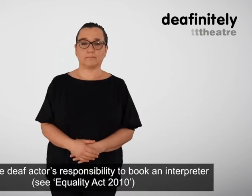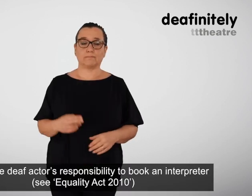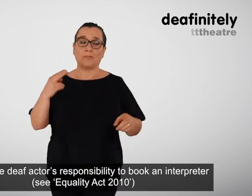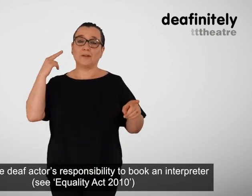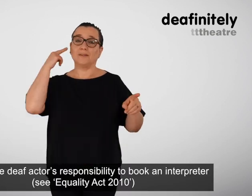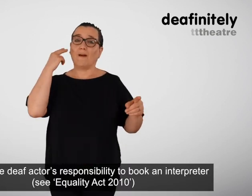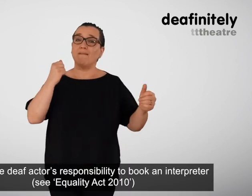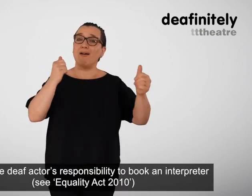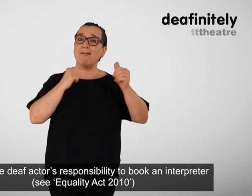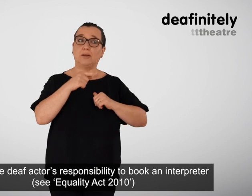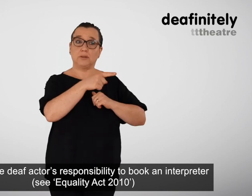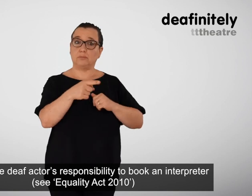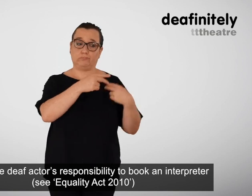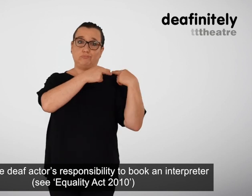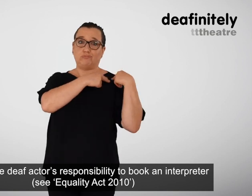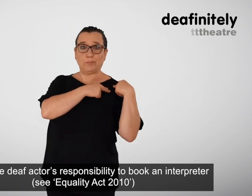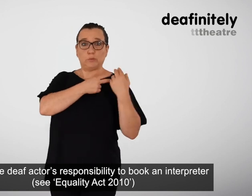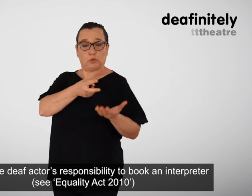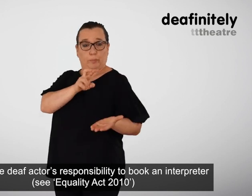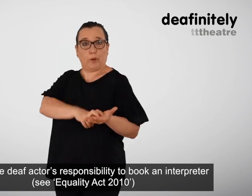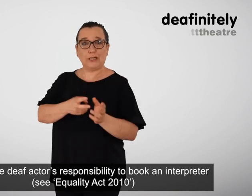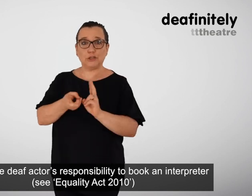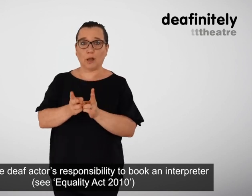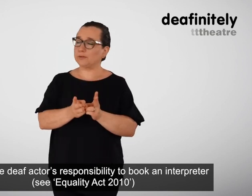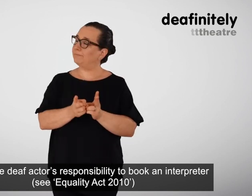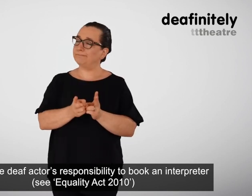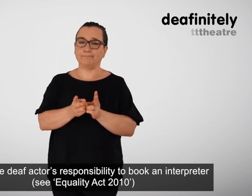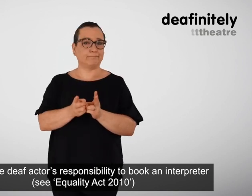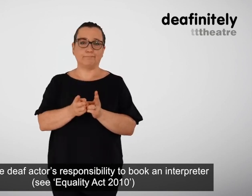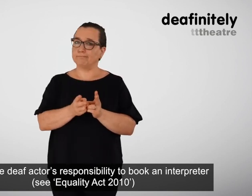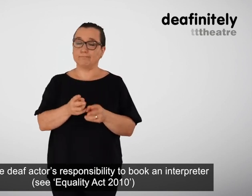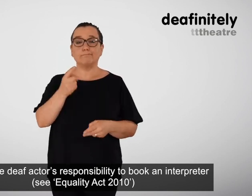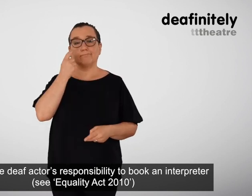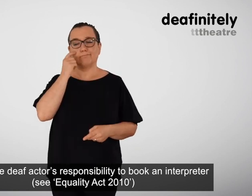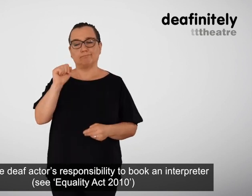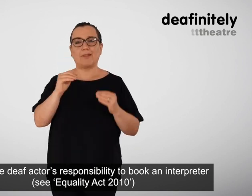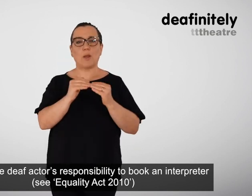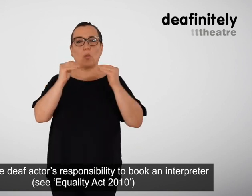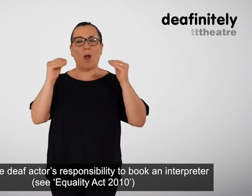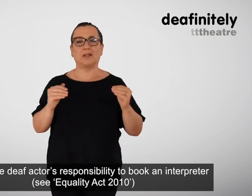It is not the deaf actor's responsibility to book an interpreter. See Equality Act 2010.